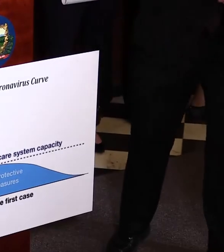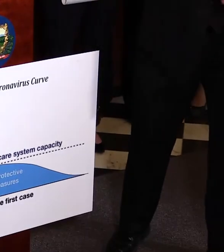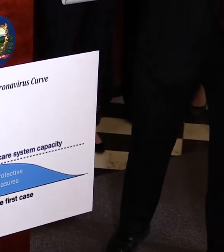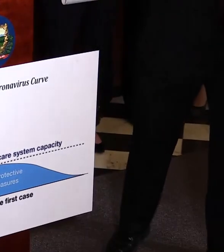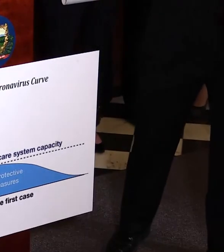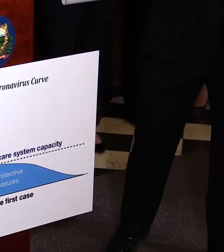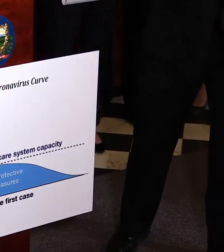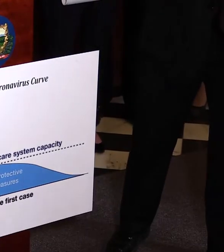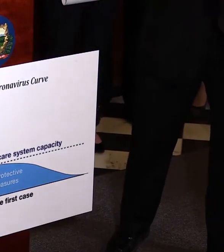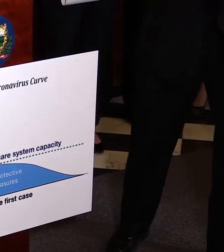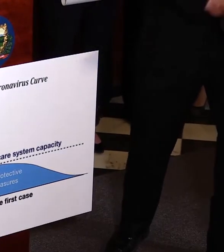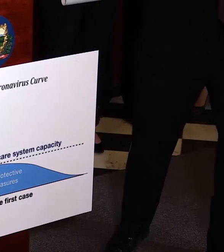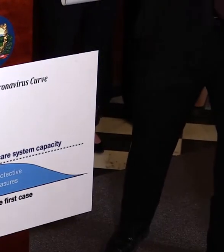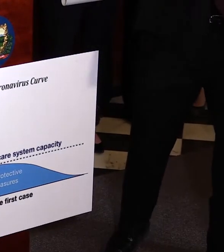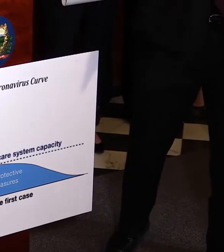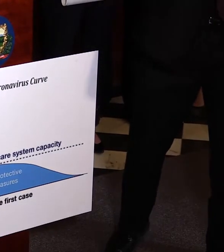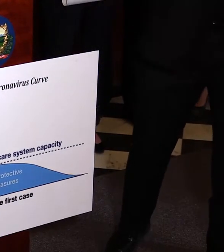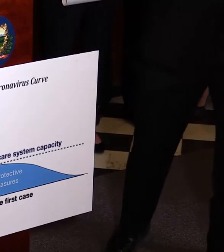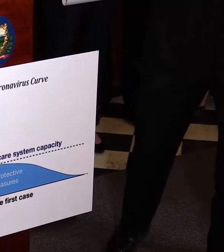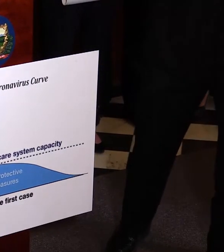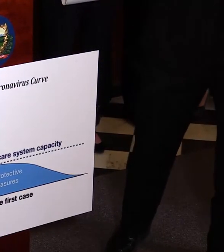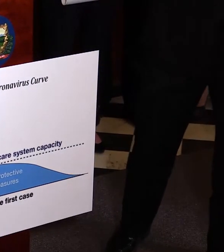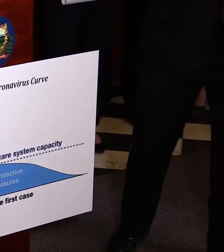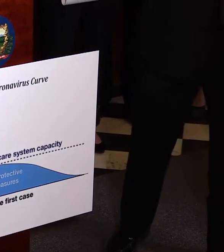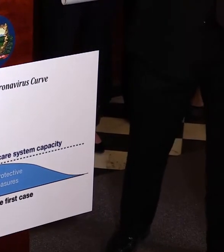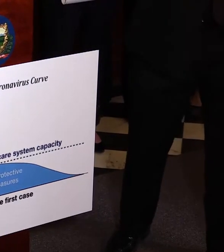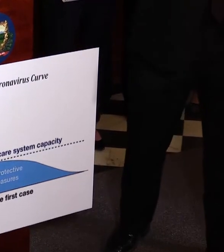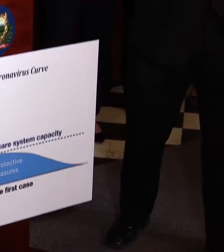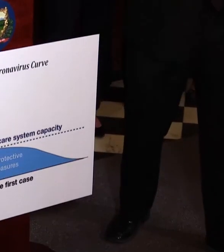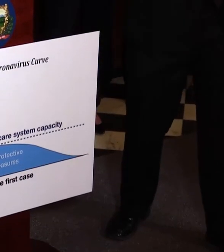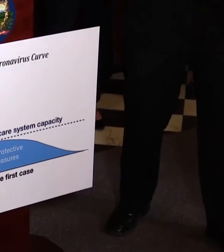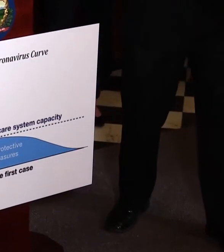capacity of our healthcare system to deal with this infection.